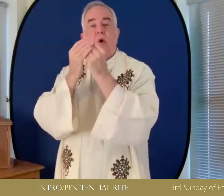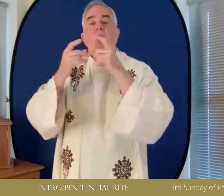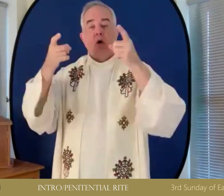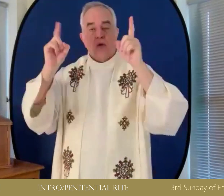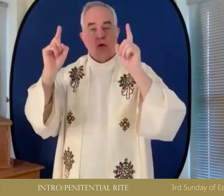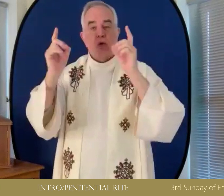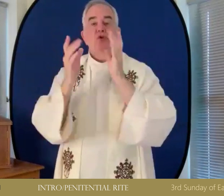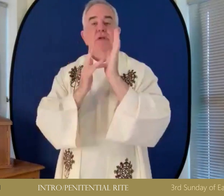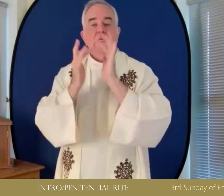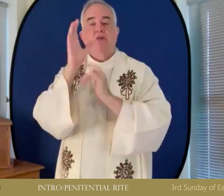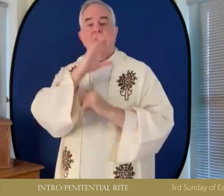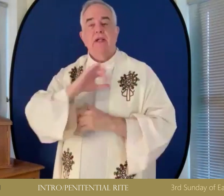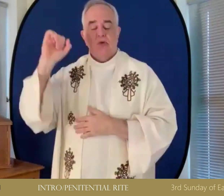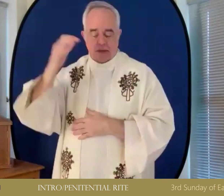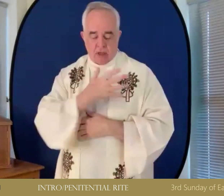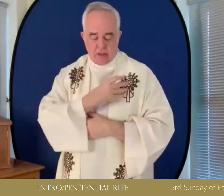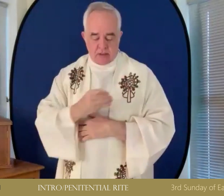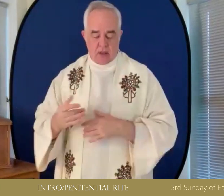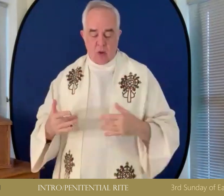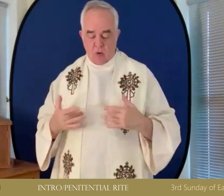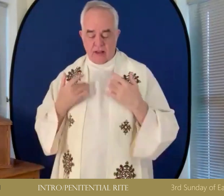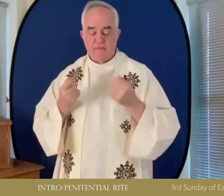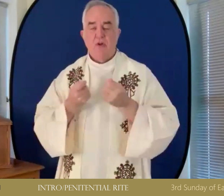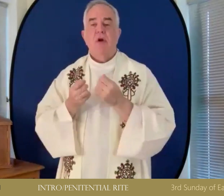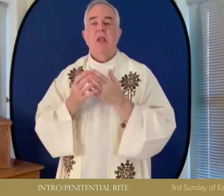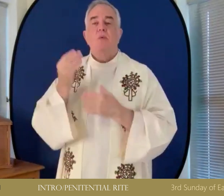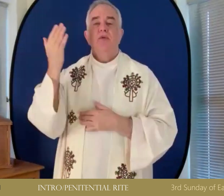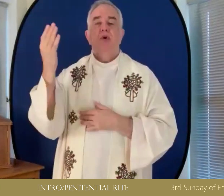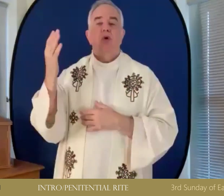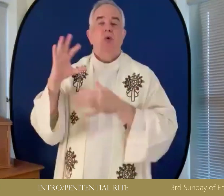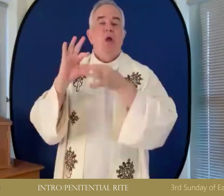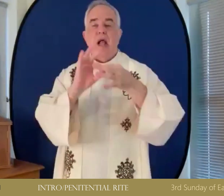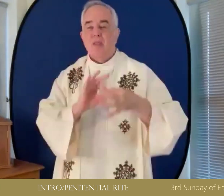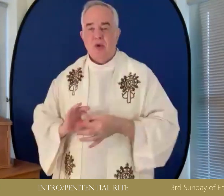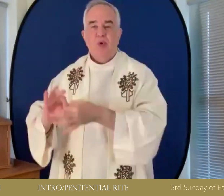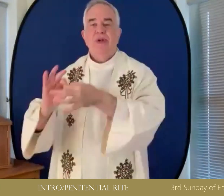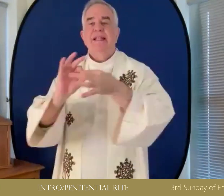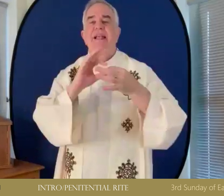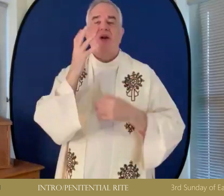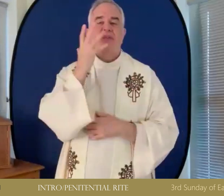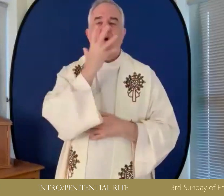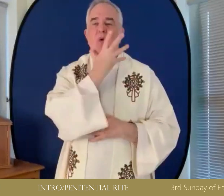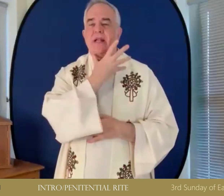Oh, our Lord Jesus Christ, your Son, who lives and reigns with you in the unity of the Holy